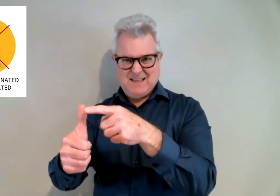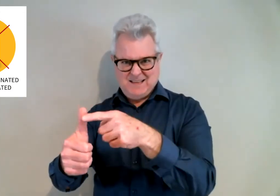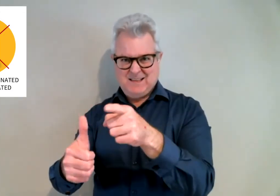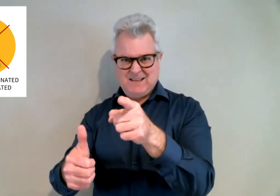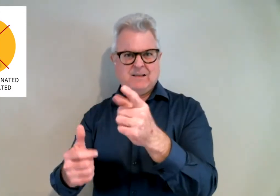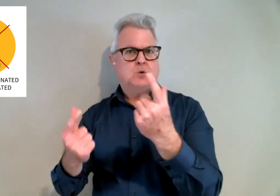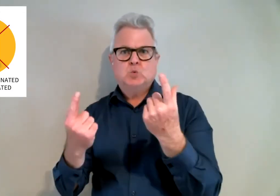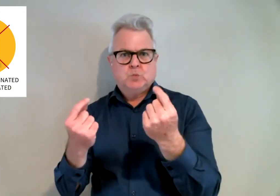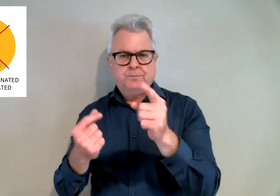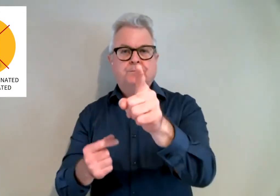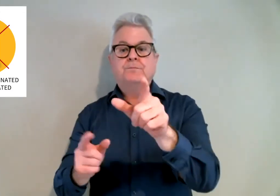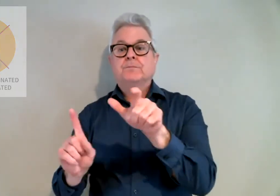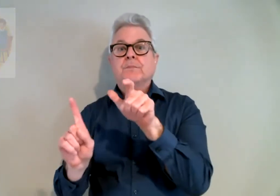the 2 but haven't received the booster.